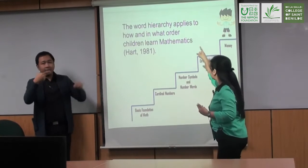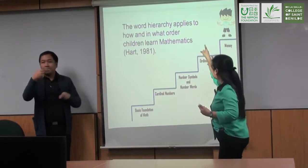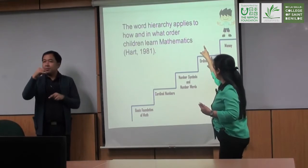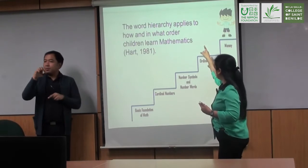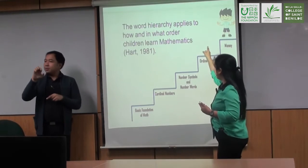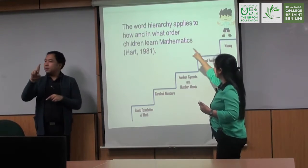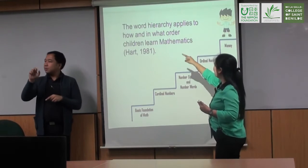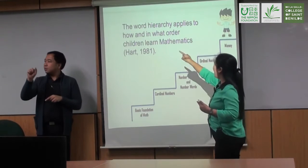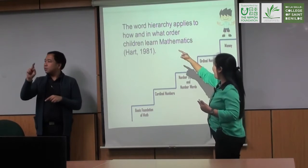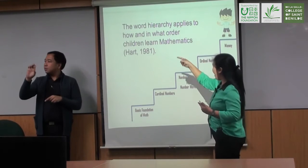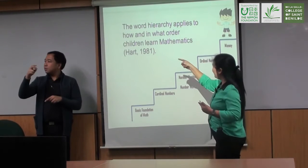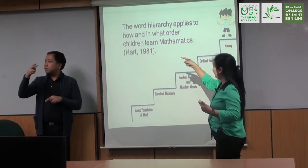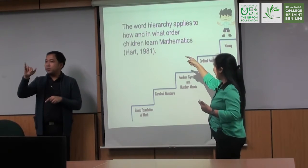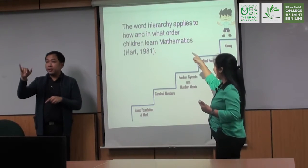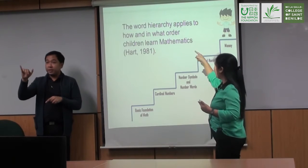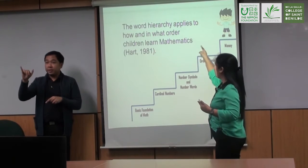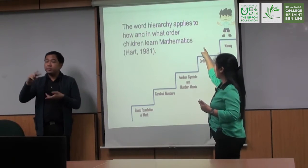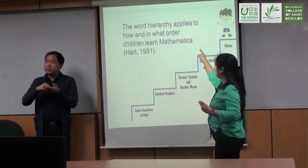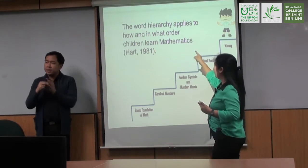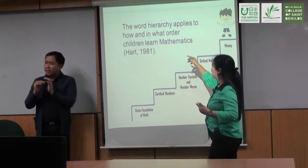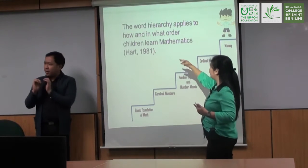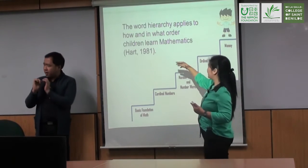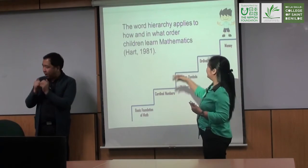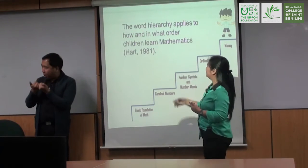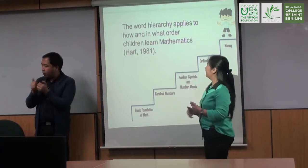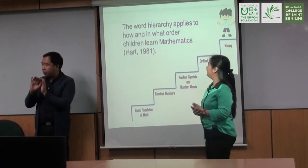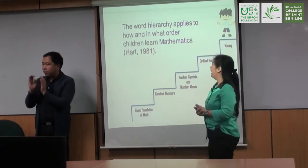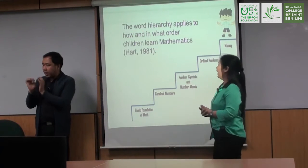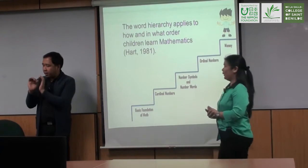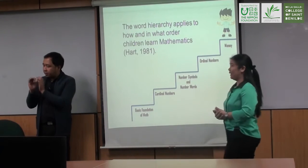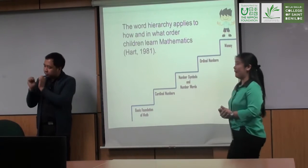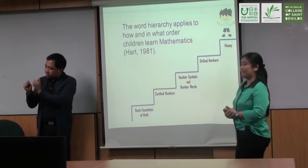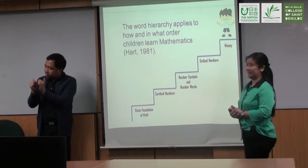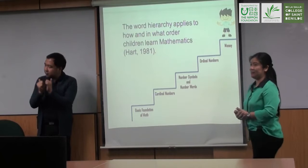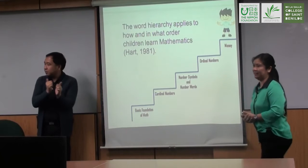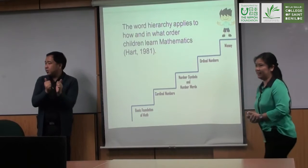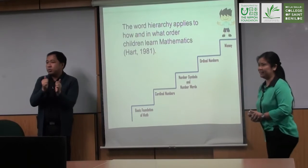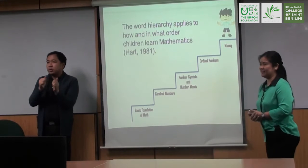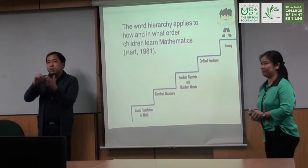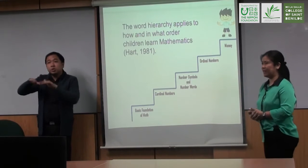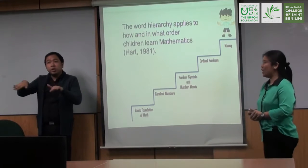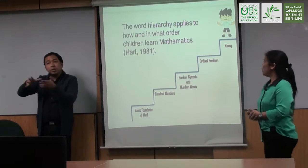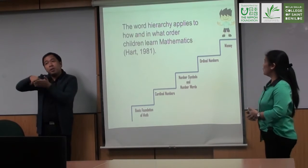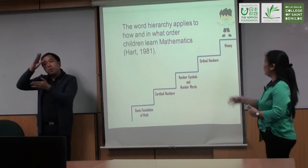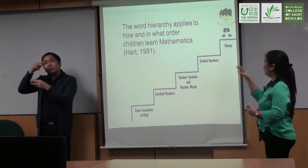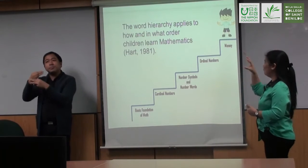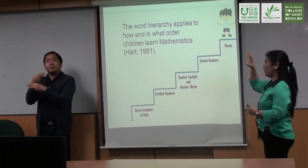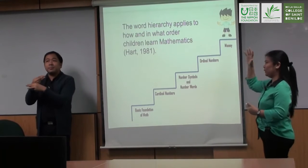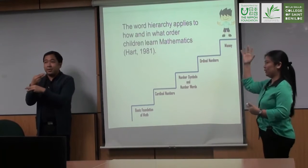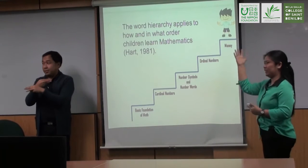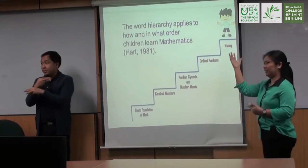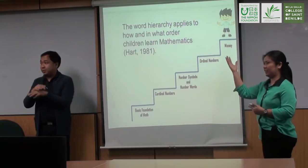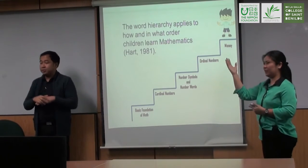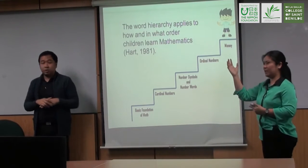which means applies to how and in what order children learn mathematics. So for